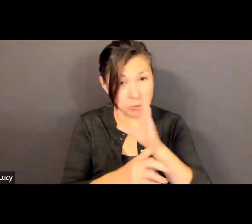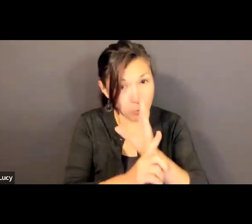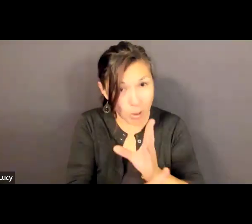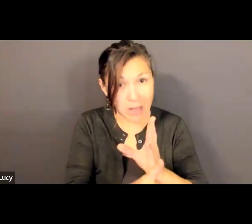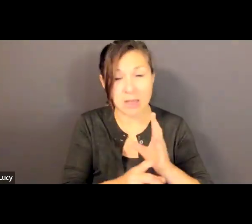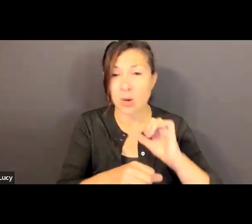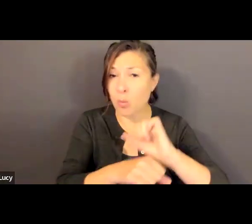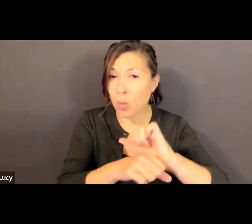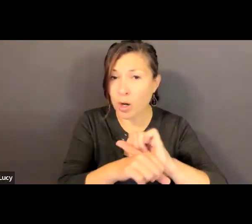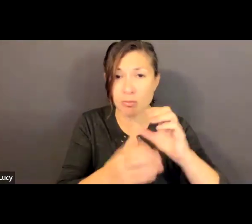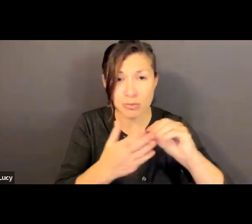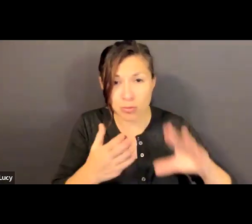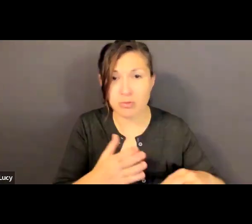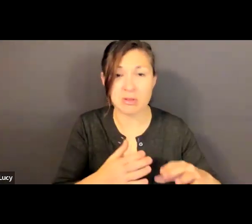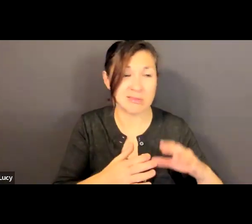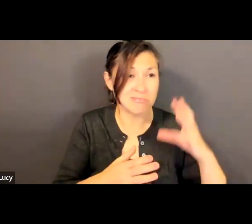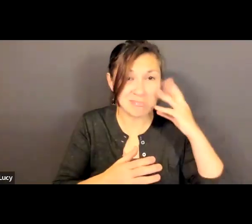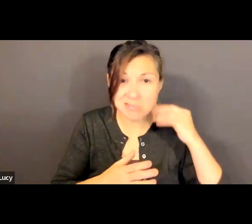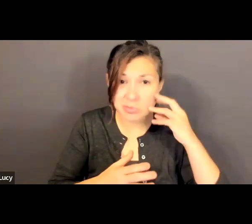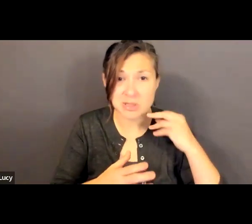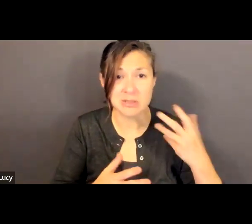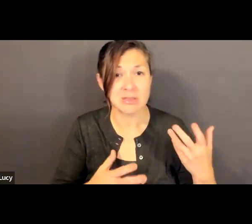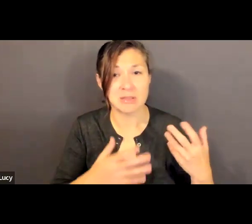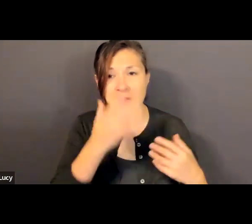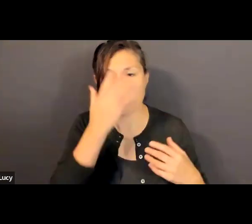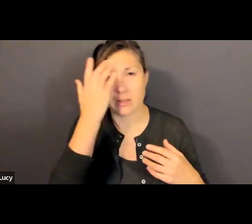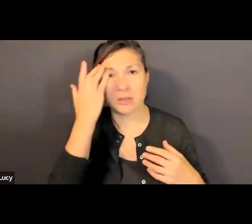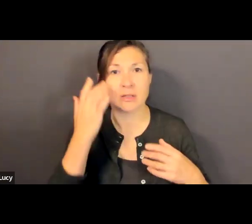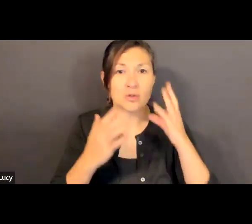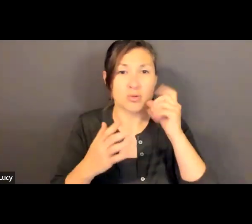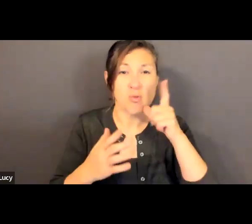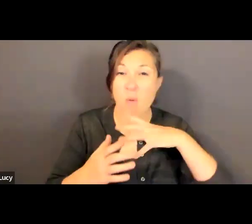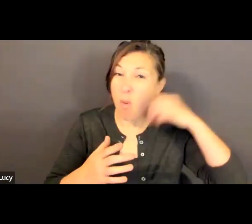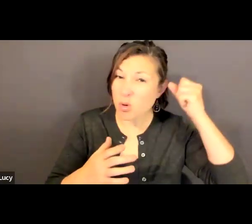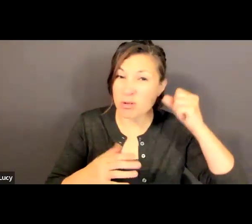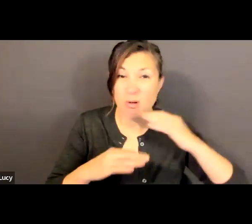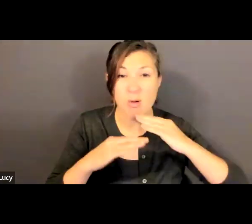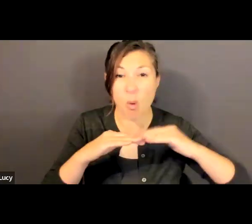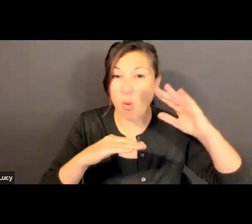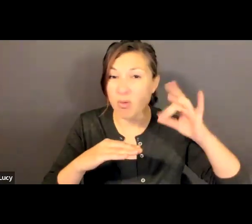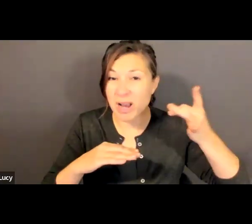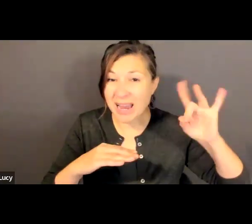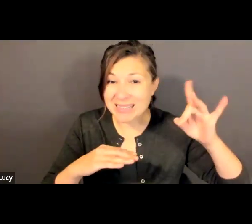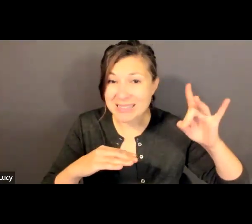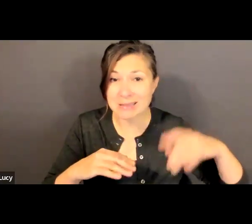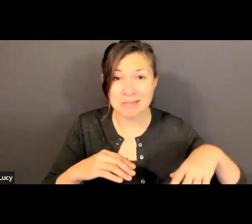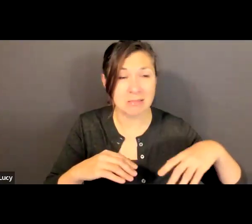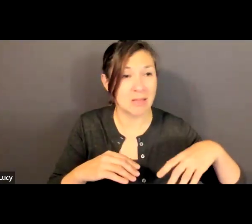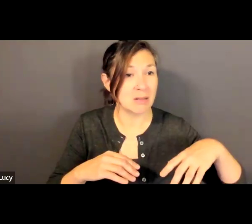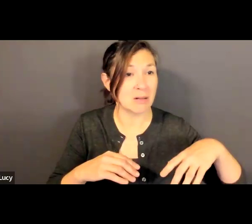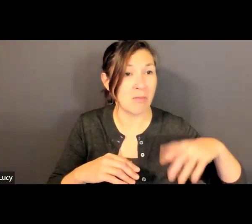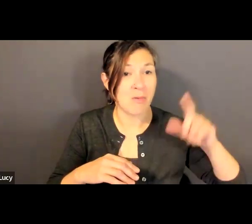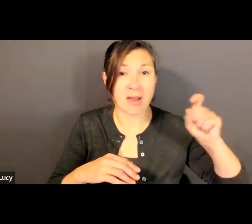dealing with students that are over age, and need formal education for